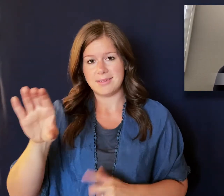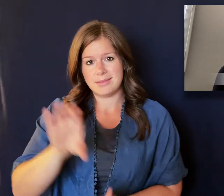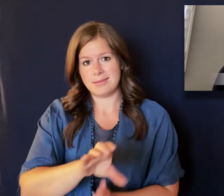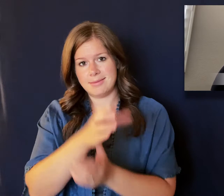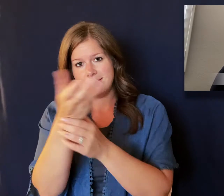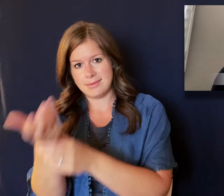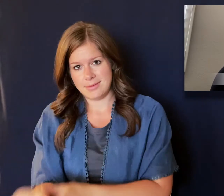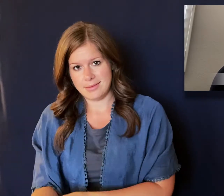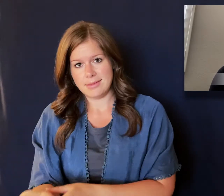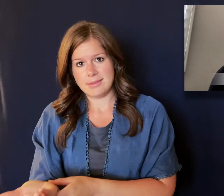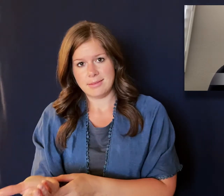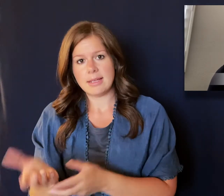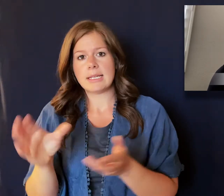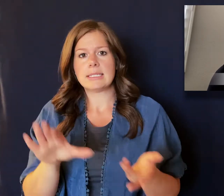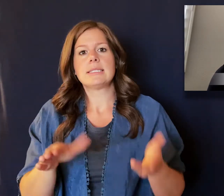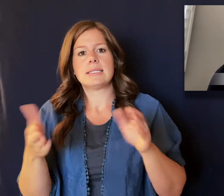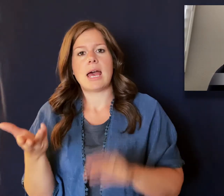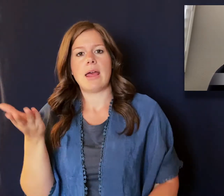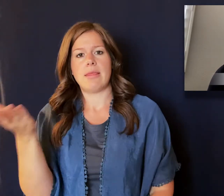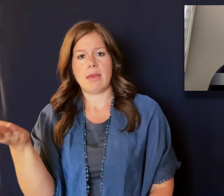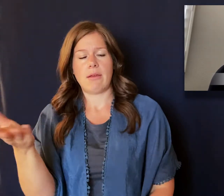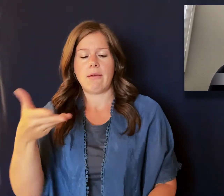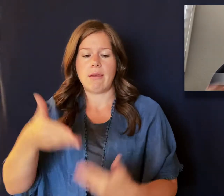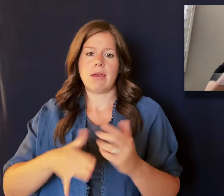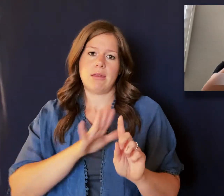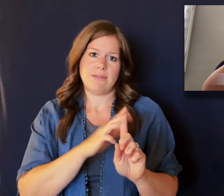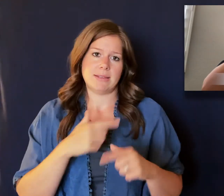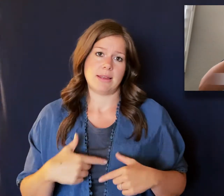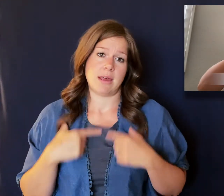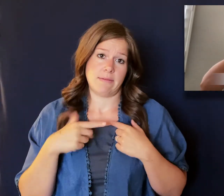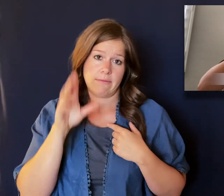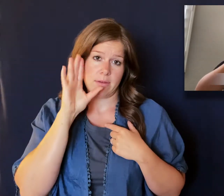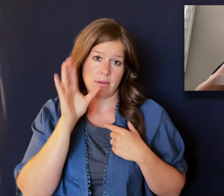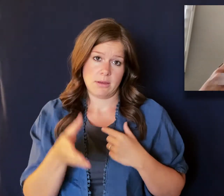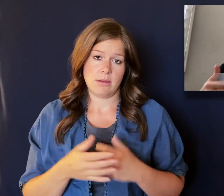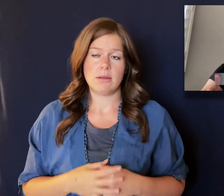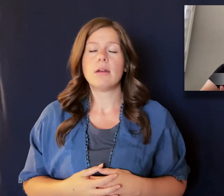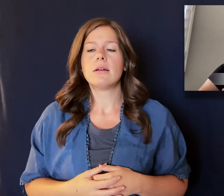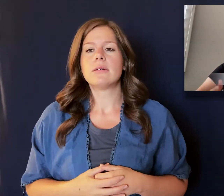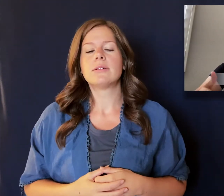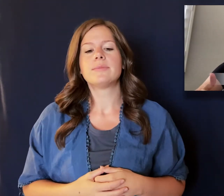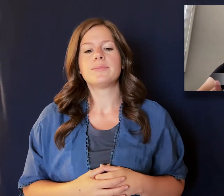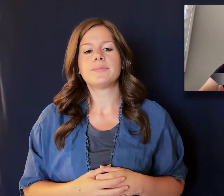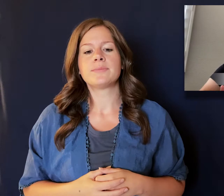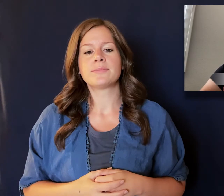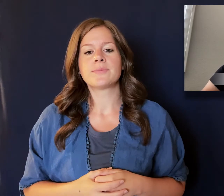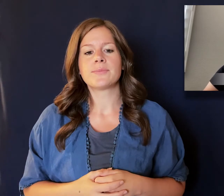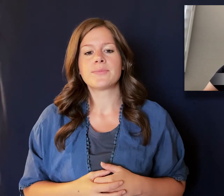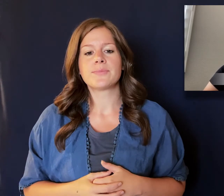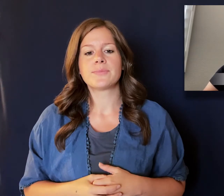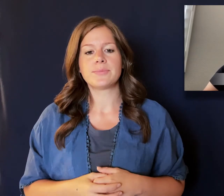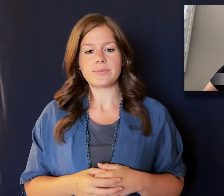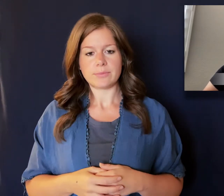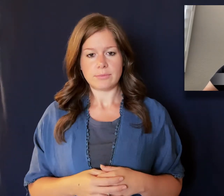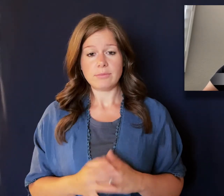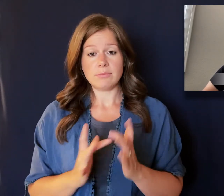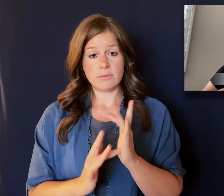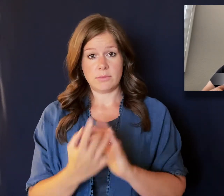the end of his ministry and his life. And so he's curious. So, he says, get up and follow me.